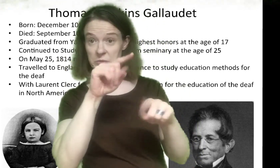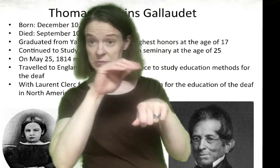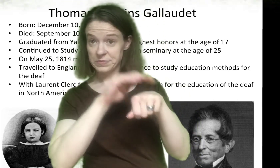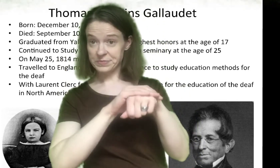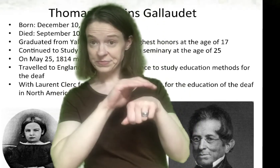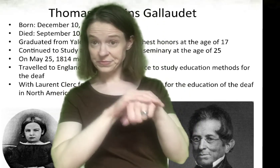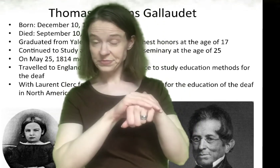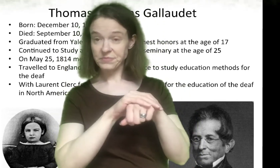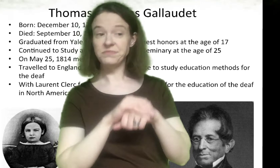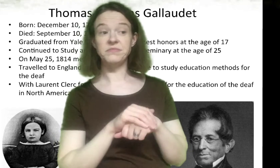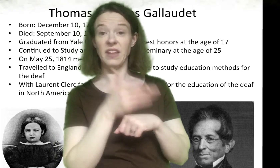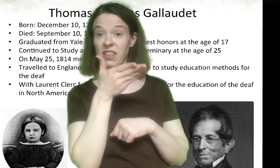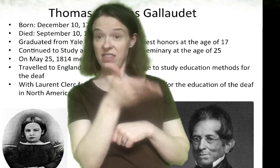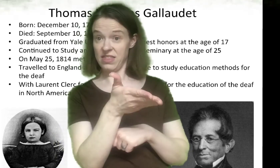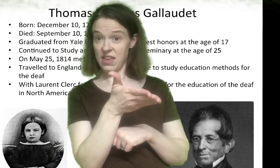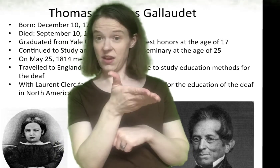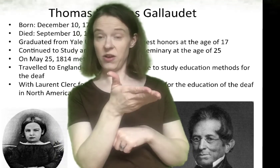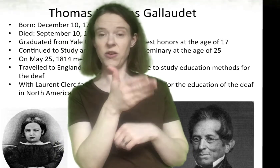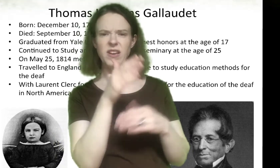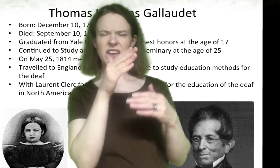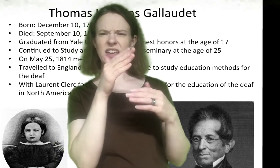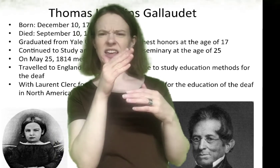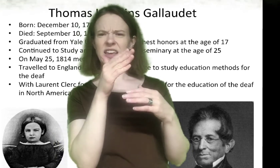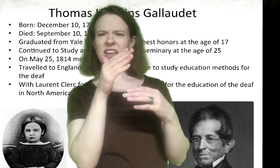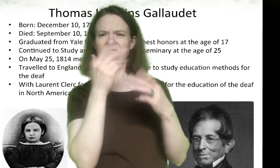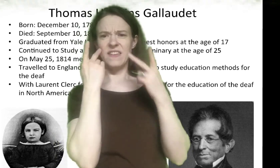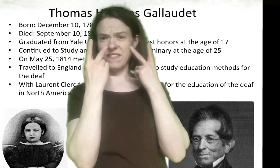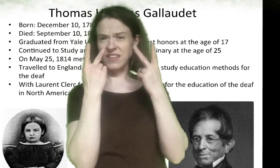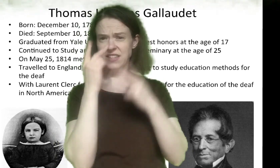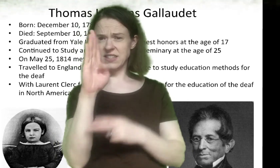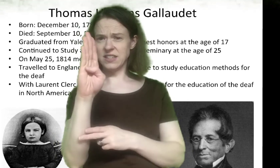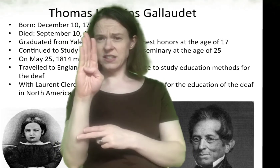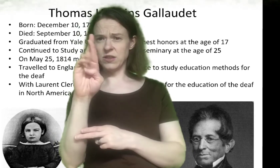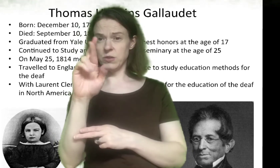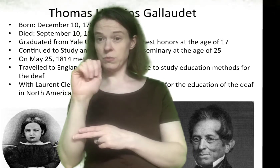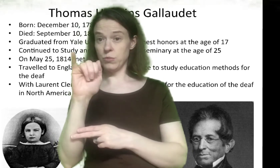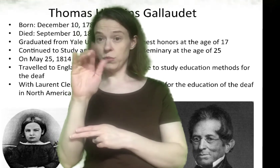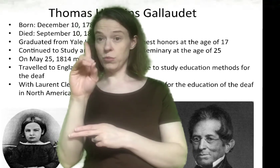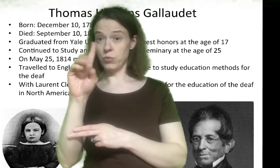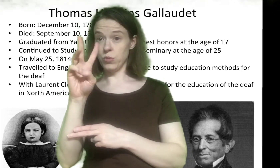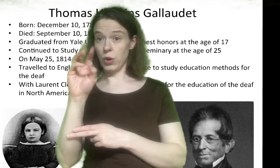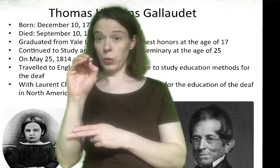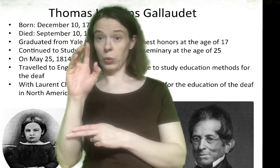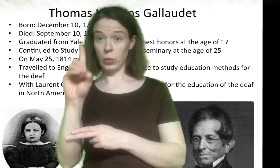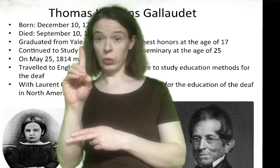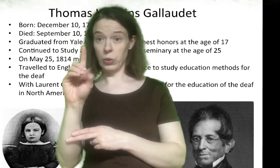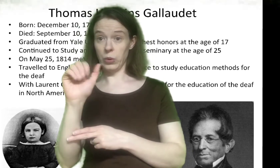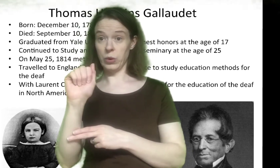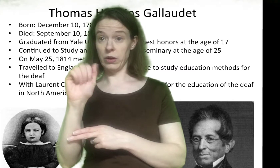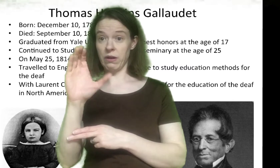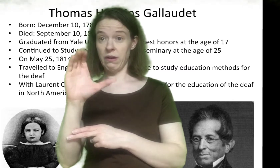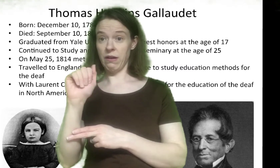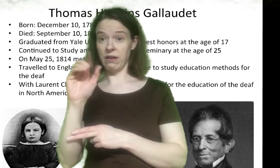First, Gallaudet went to England, and there he visited the Braidwood